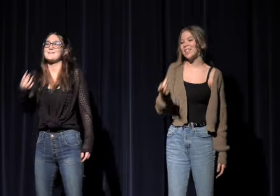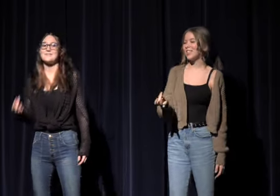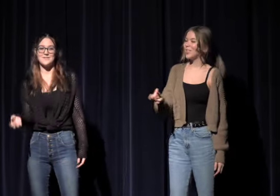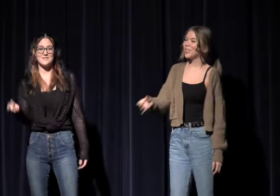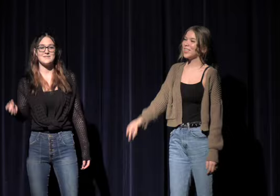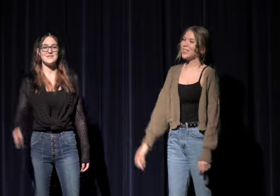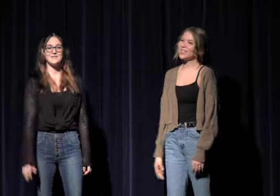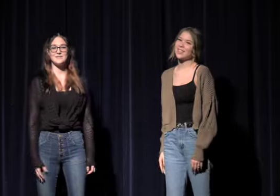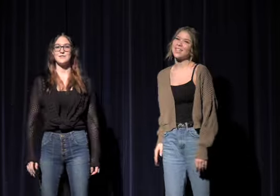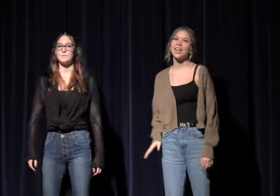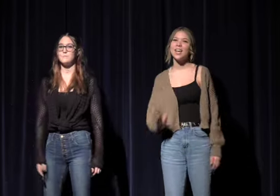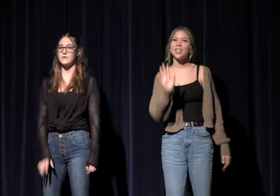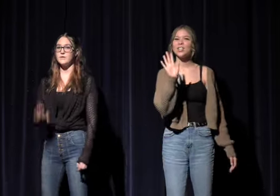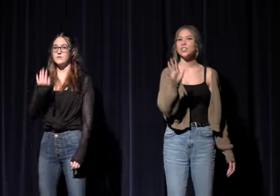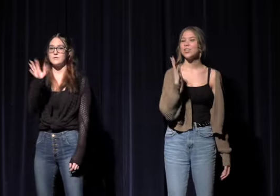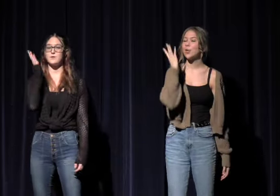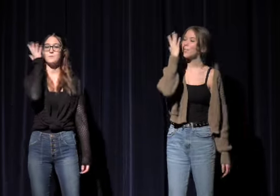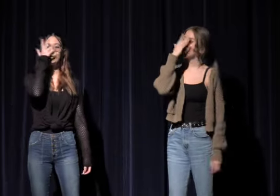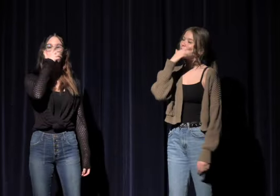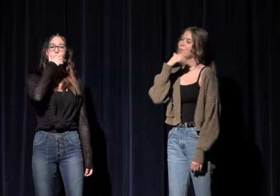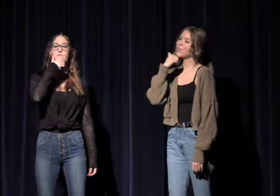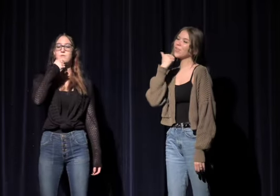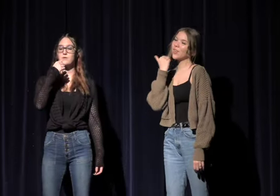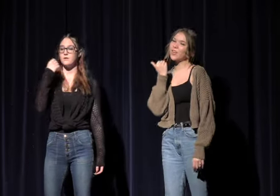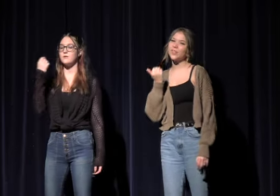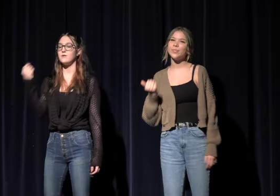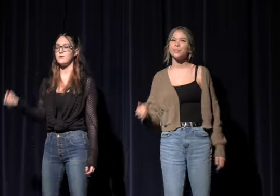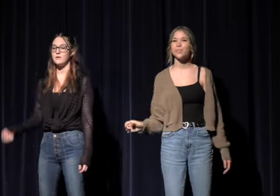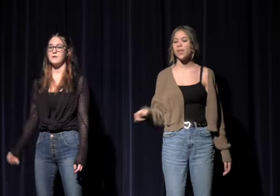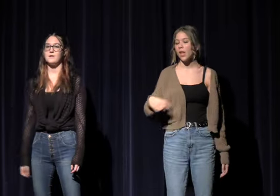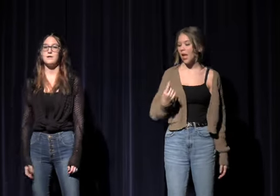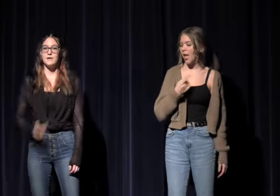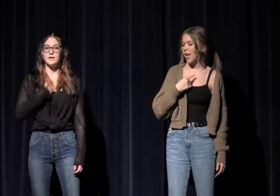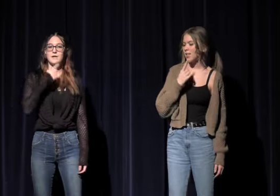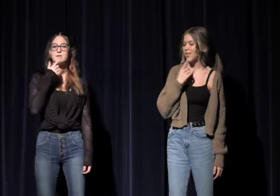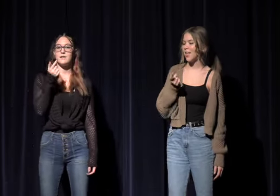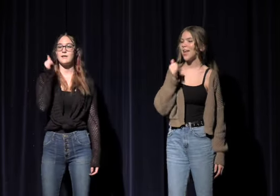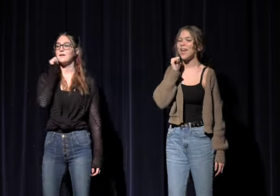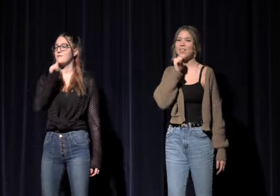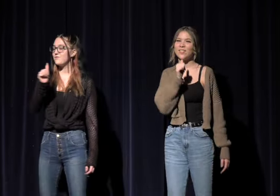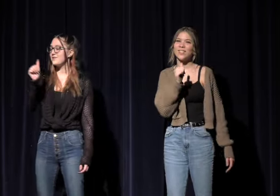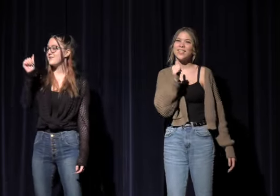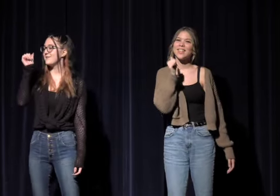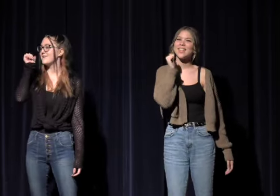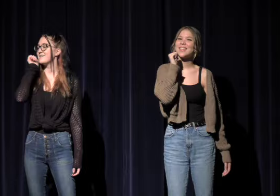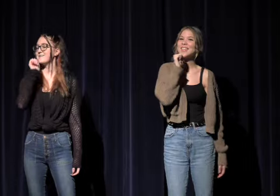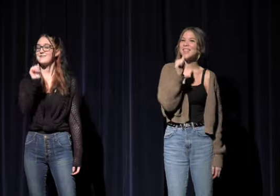it's so sexy She's so beautiful And it's her everyday